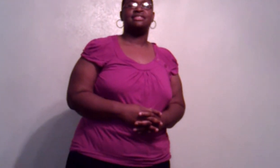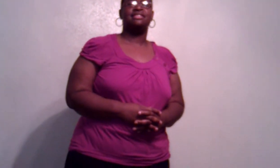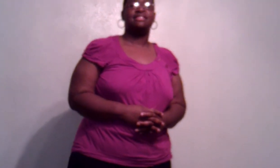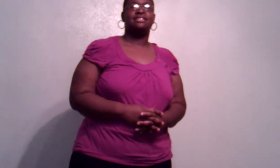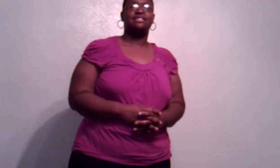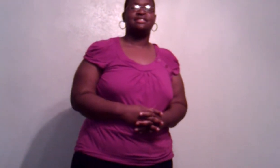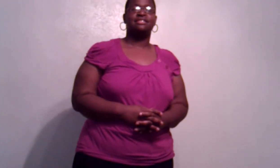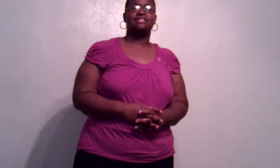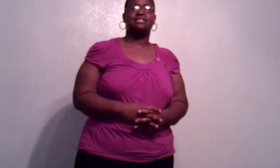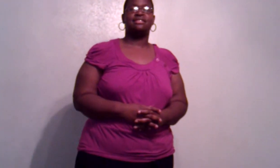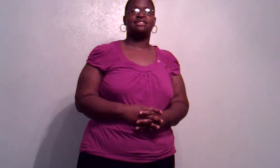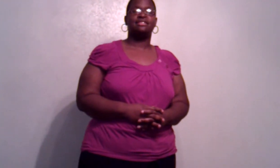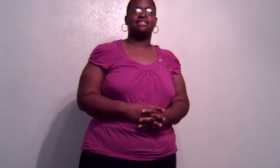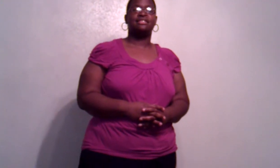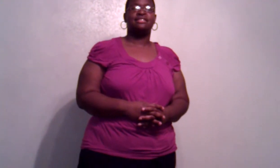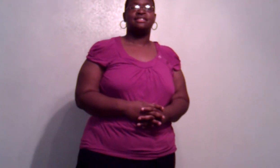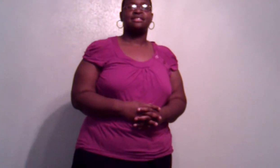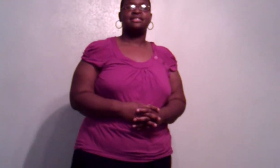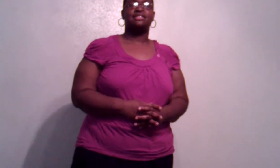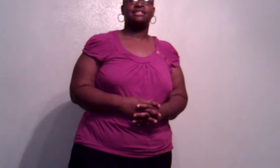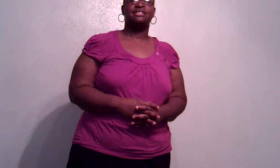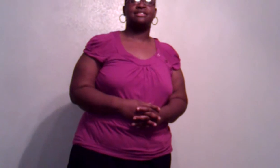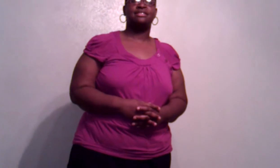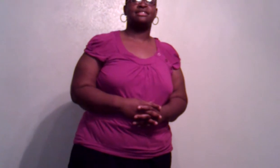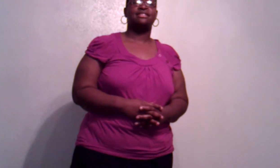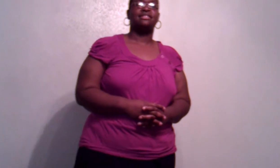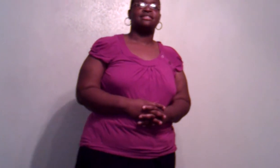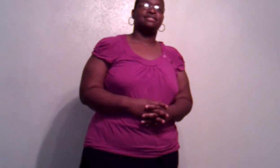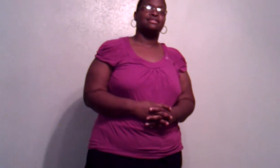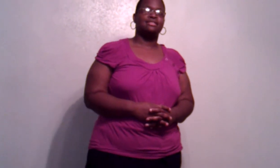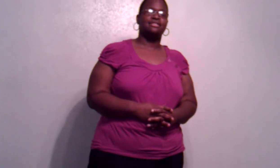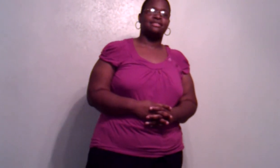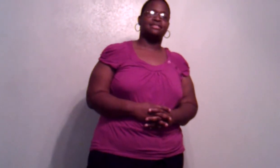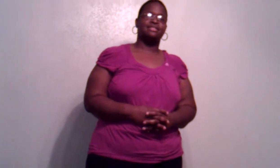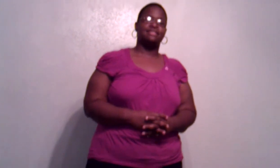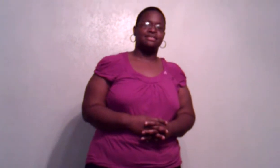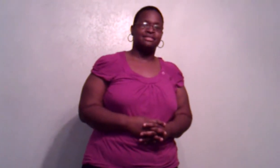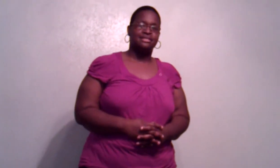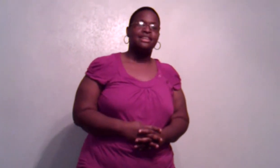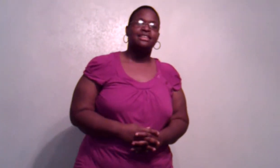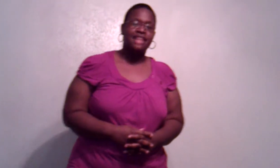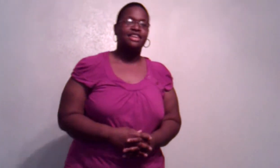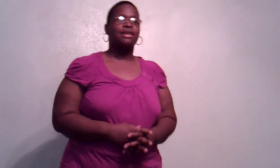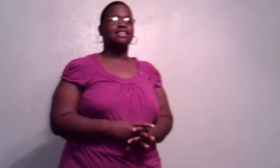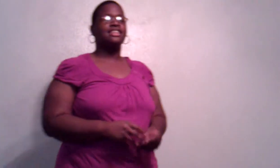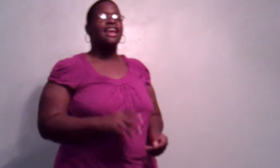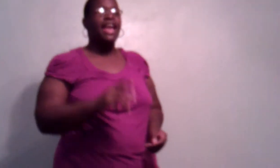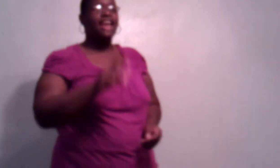of conservation of energy to analyze energy transfer in different systems. Thank you, Anthony. And